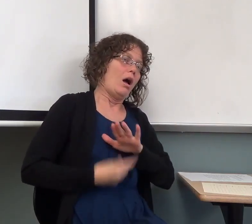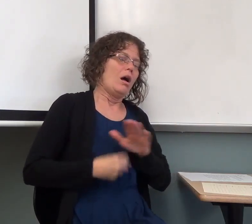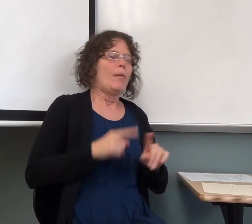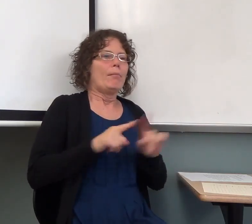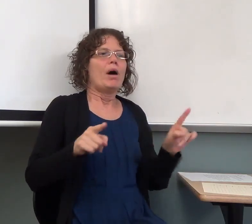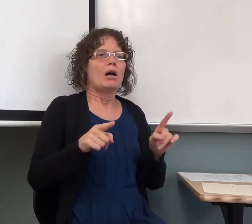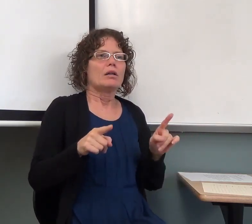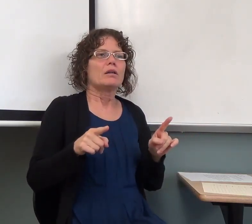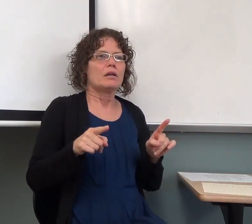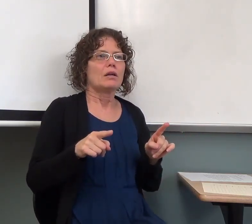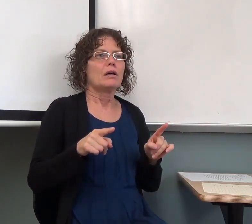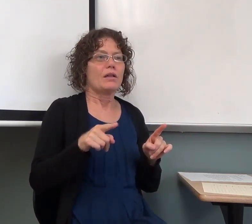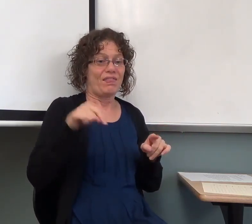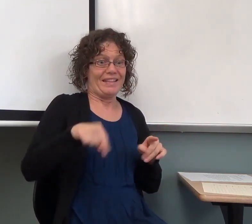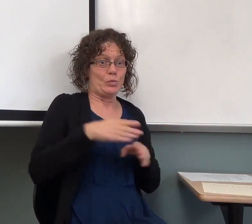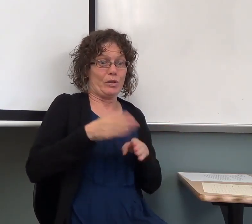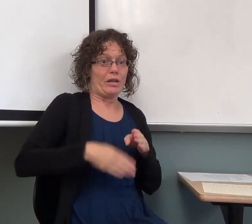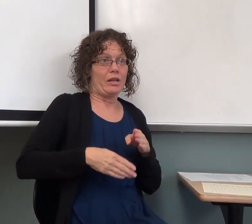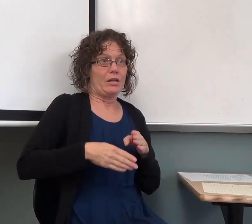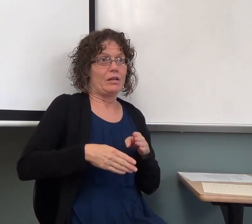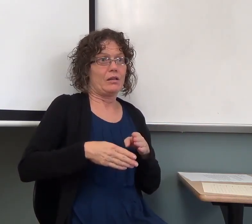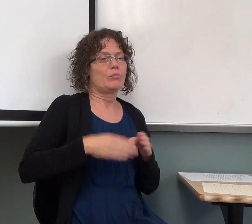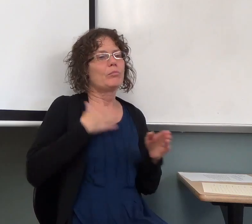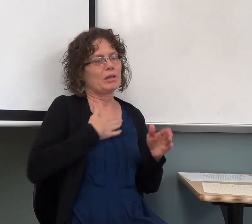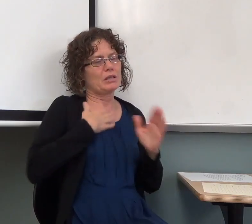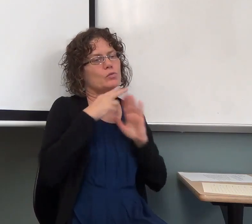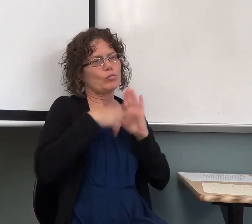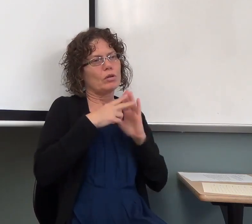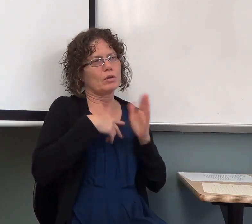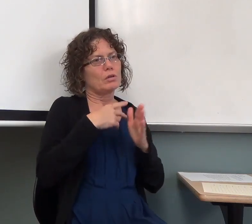weekend, I would like for you to read what I'm handing out. That's